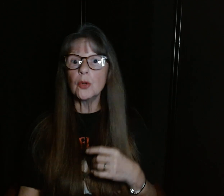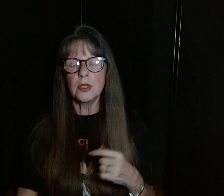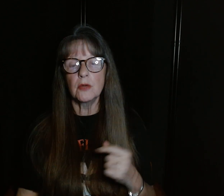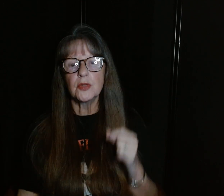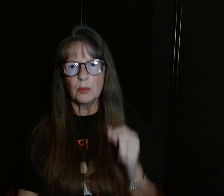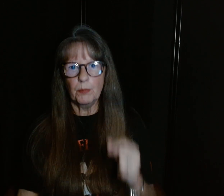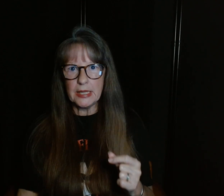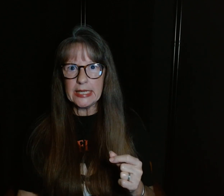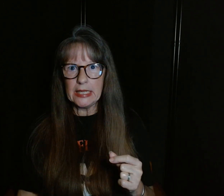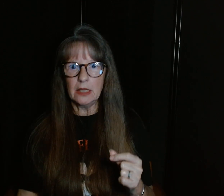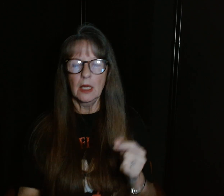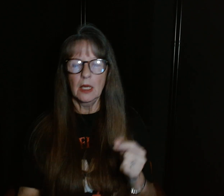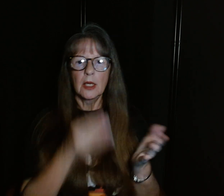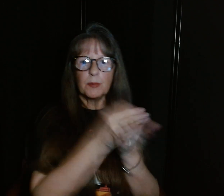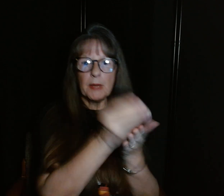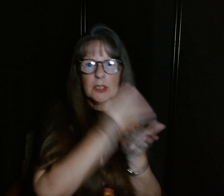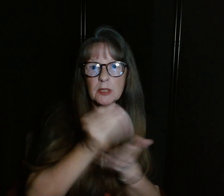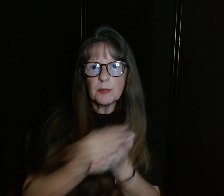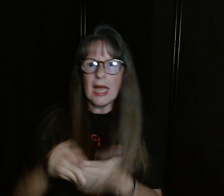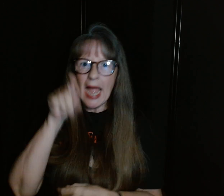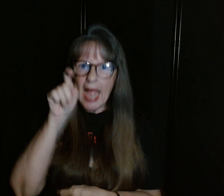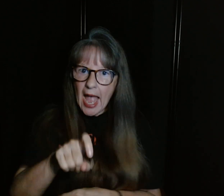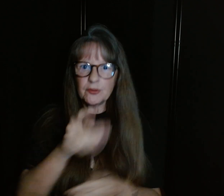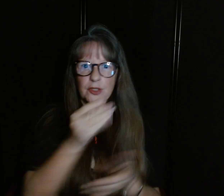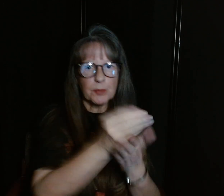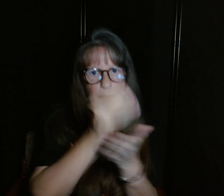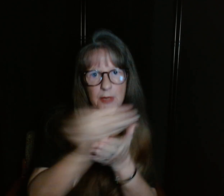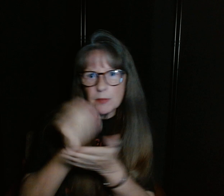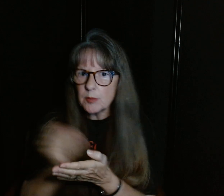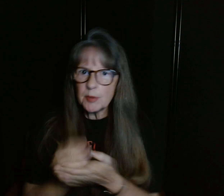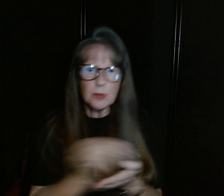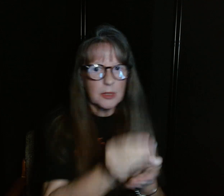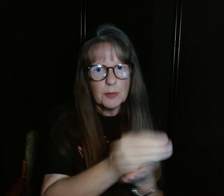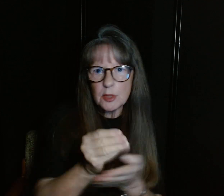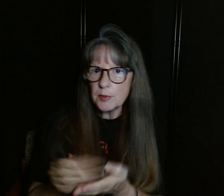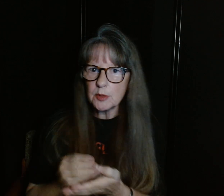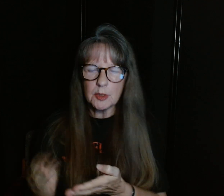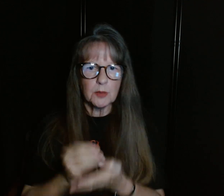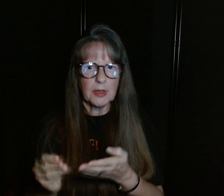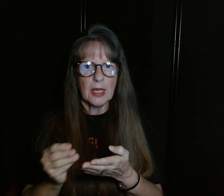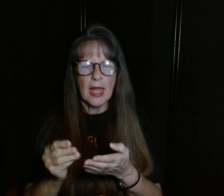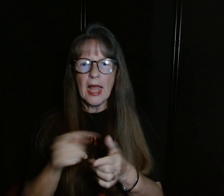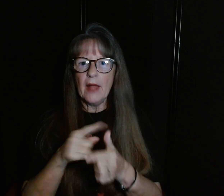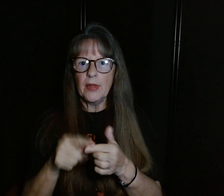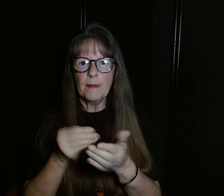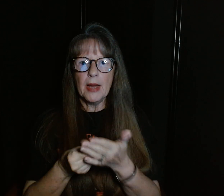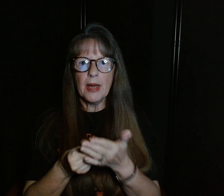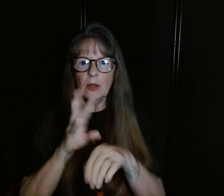compulsive spending. Spend, spend, spend. I have to spend, spend, spend, spend, spend, spend, spend, spend, spend. And then